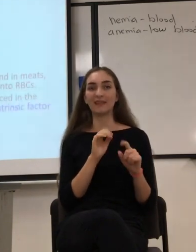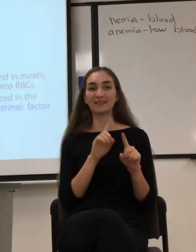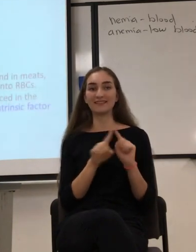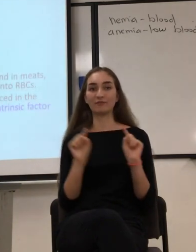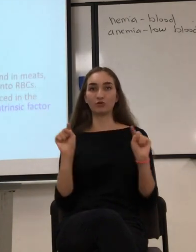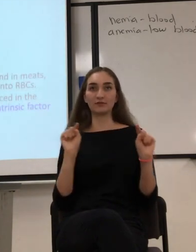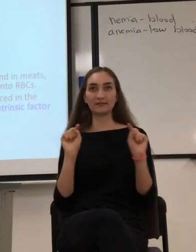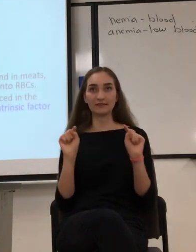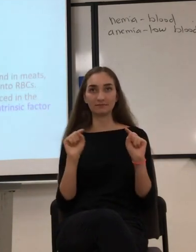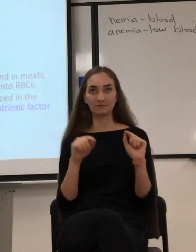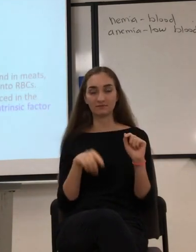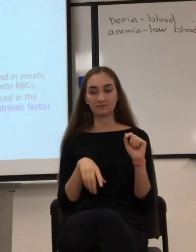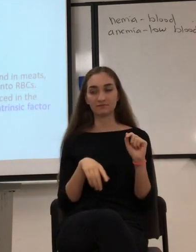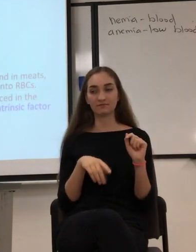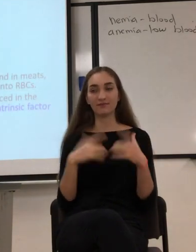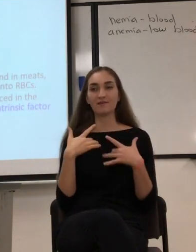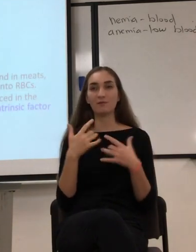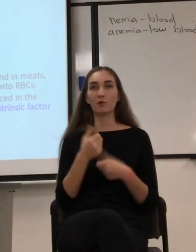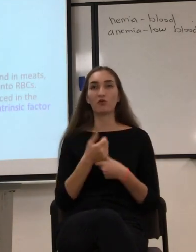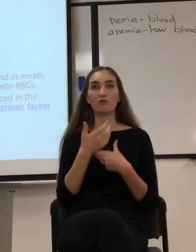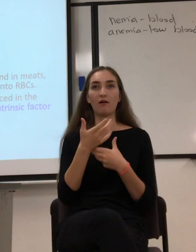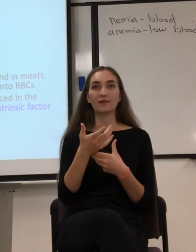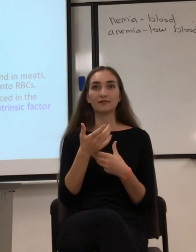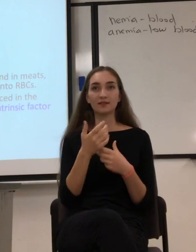Here are some typical causes of